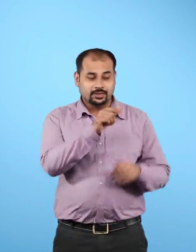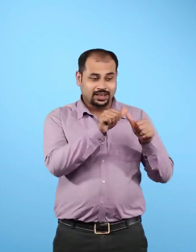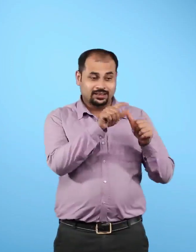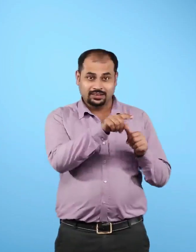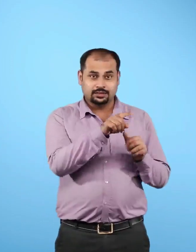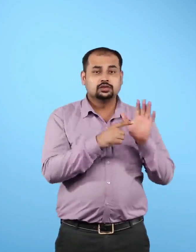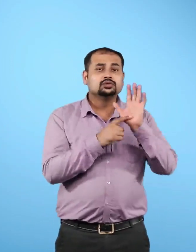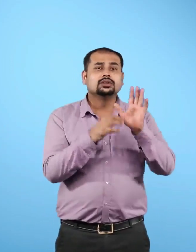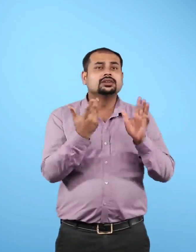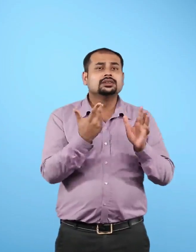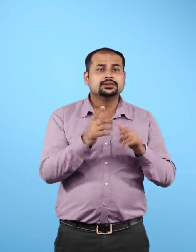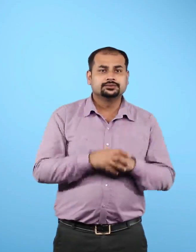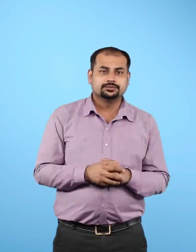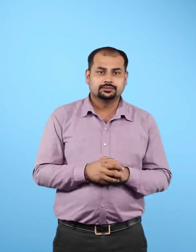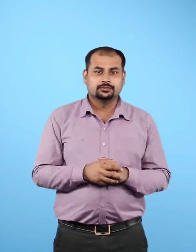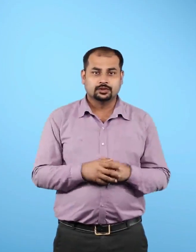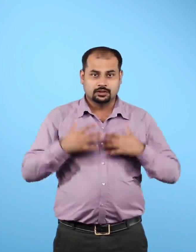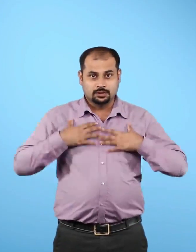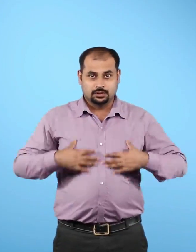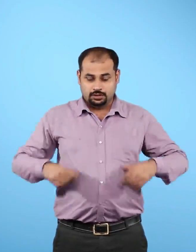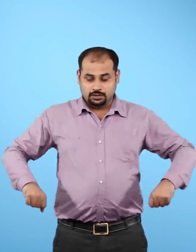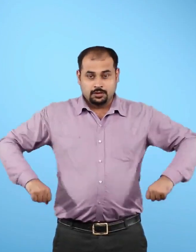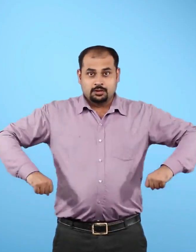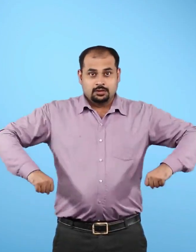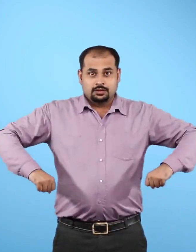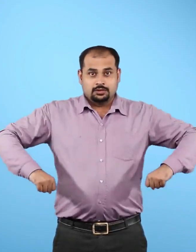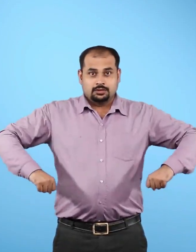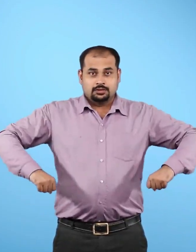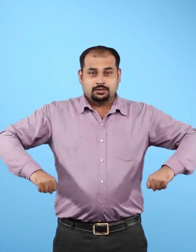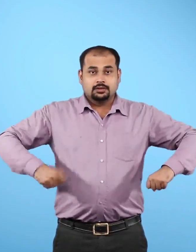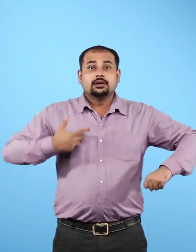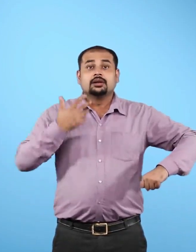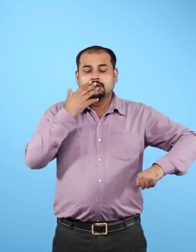The first picture shows the size after breathing out.